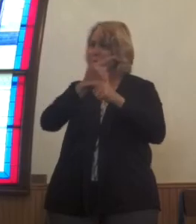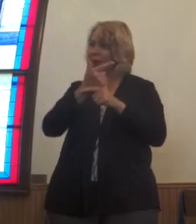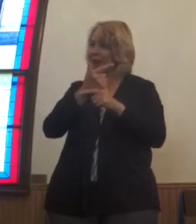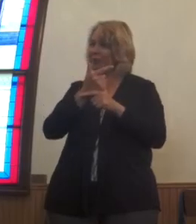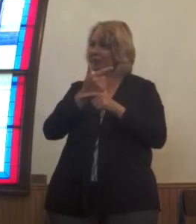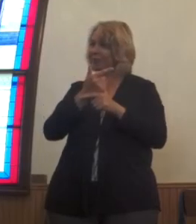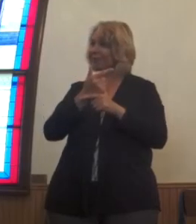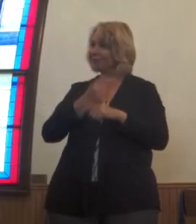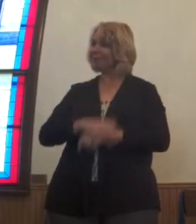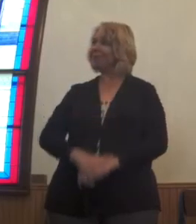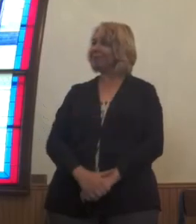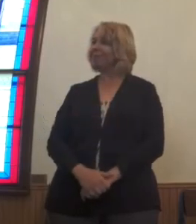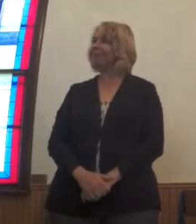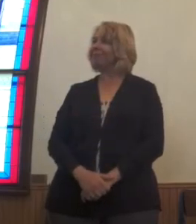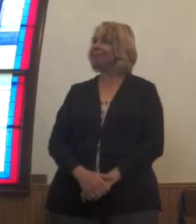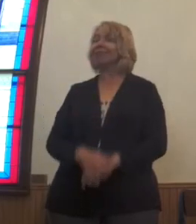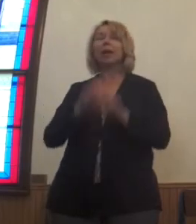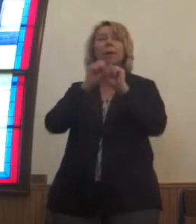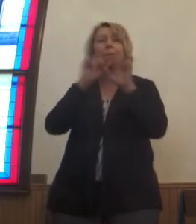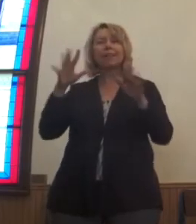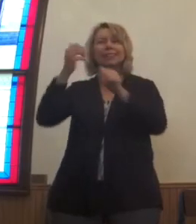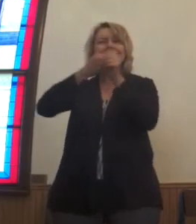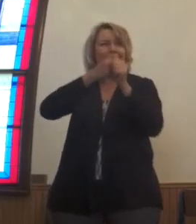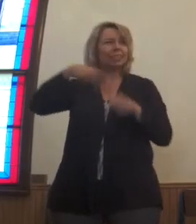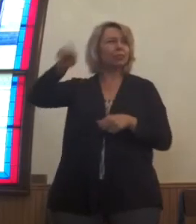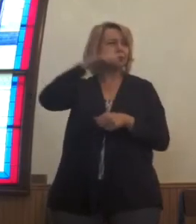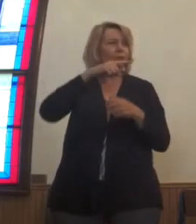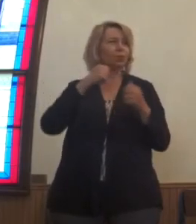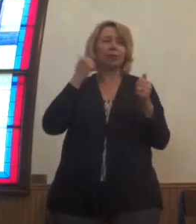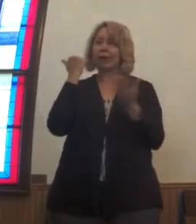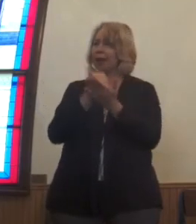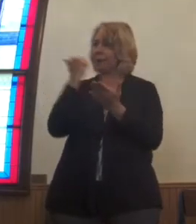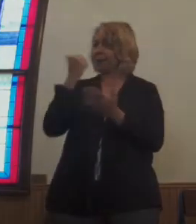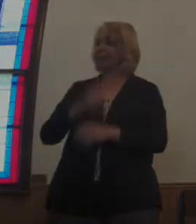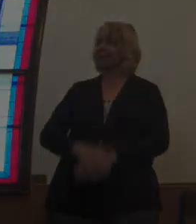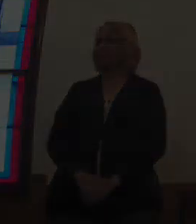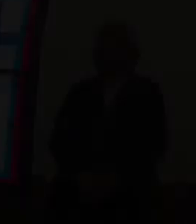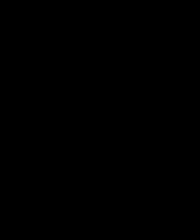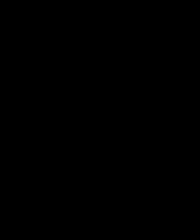So blessings upon each of you this morning. Amen. Amen.